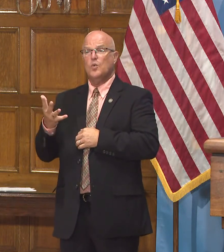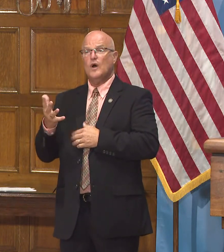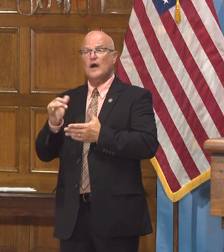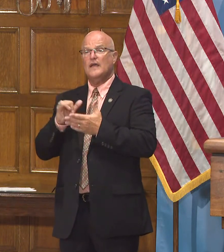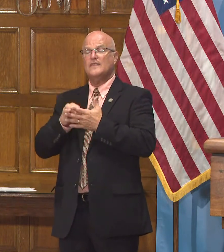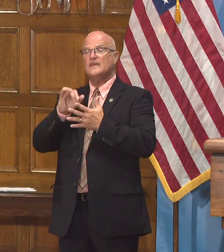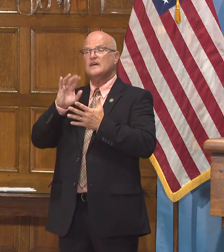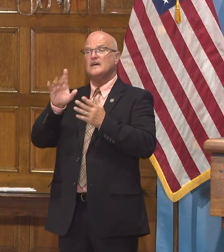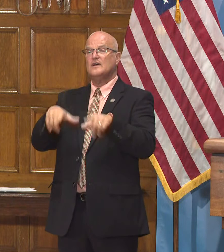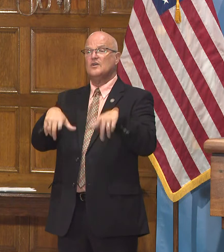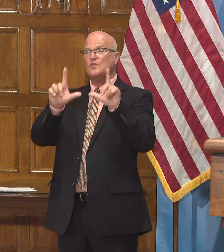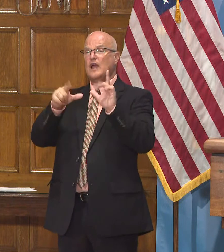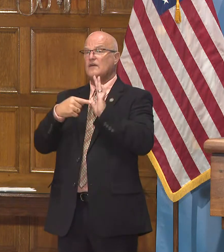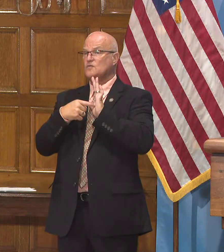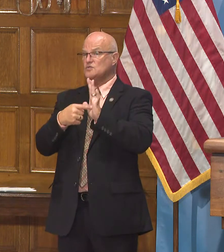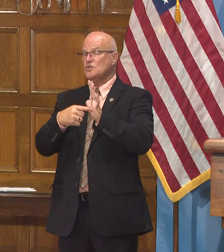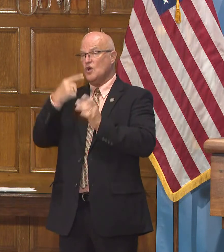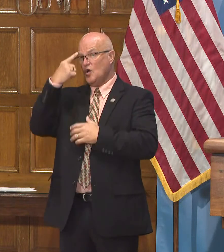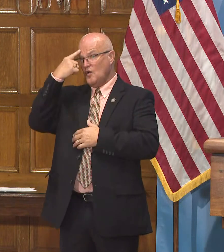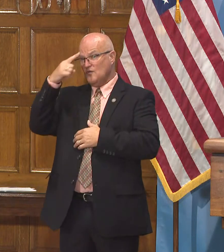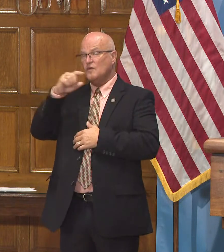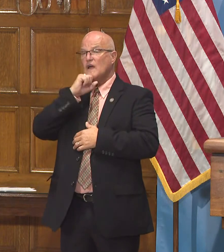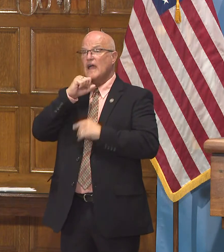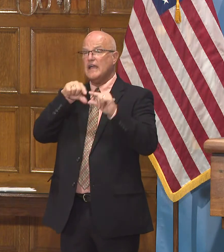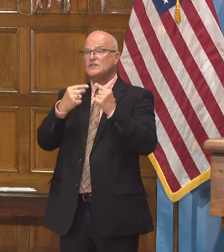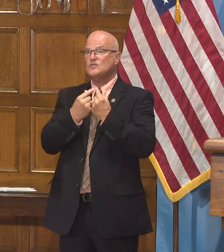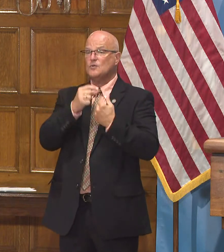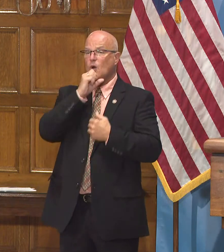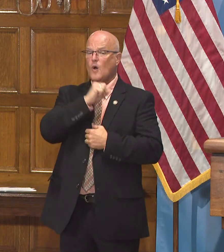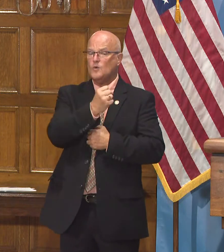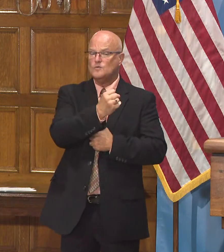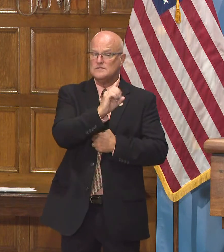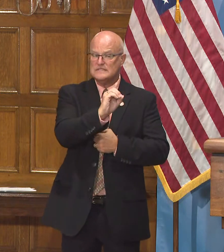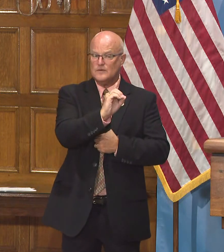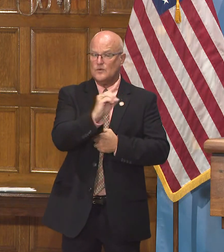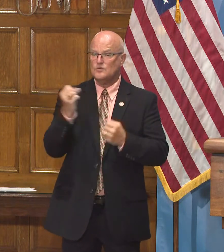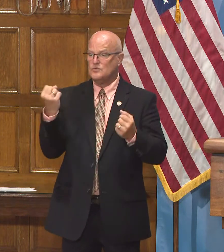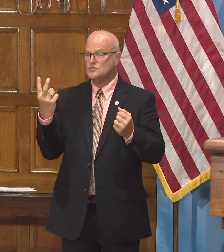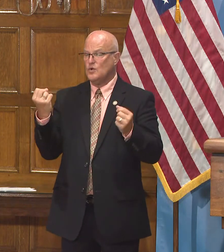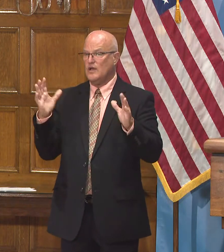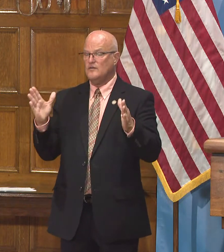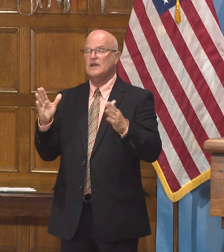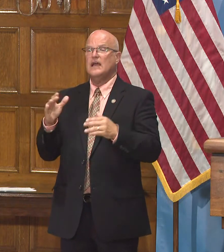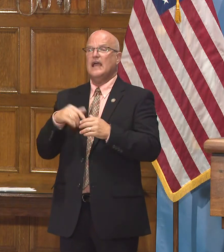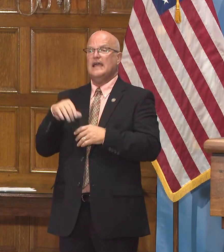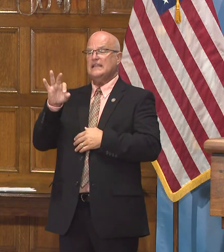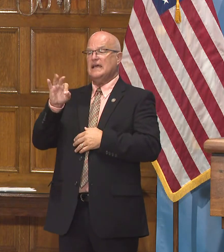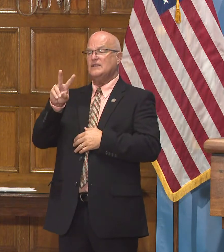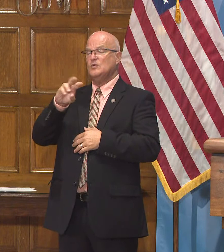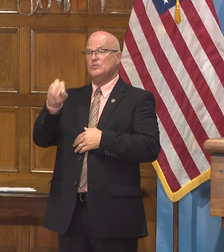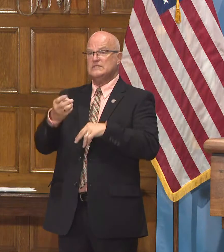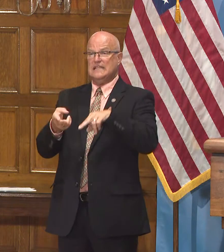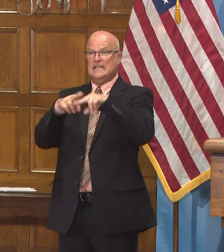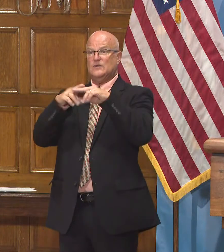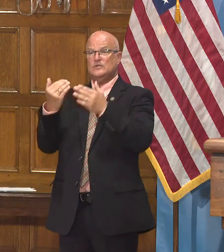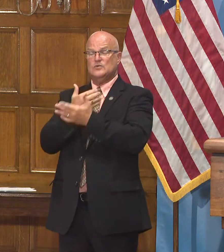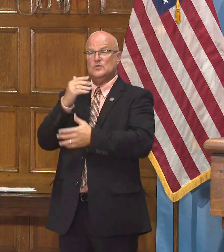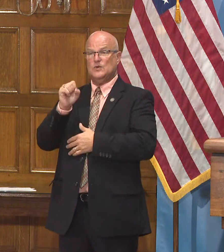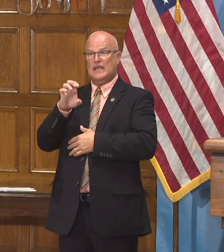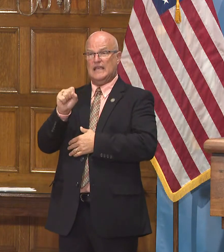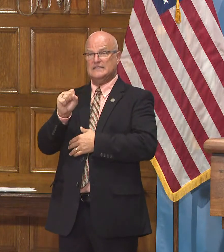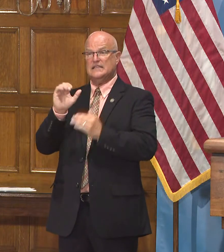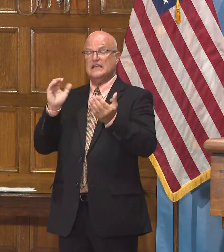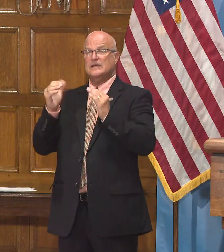the graph that we showed for age group 0 to 12, and then 92% increase in new cases